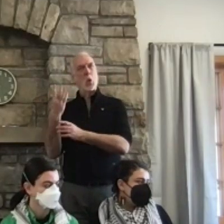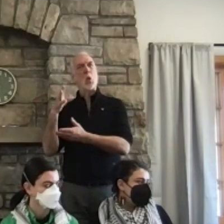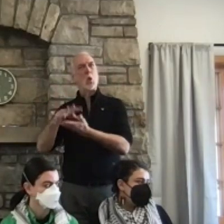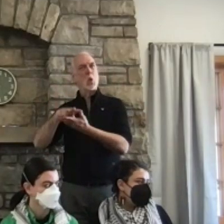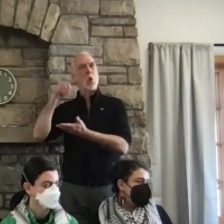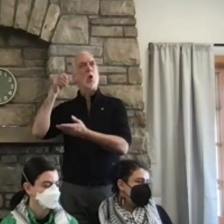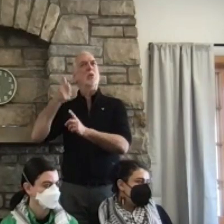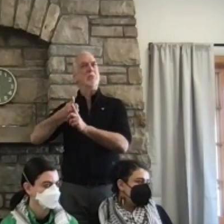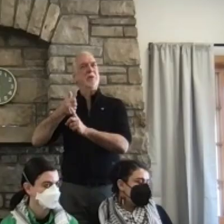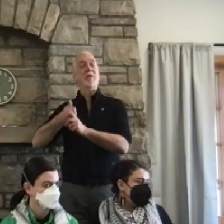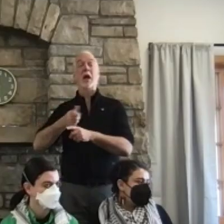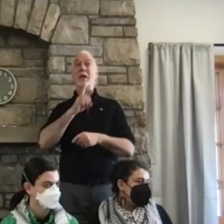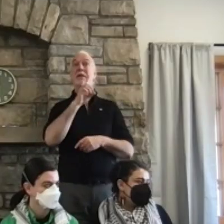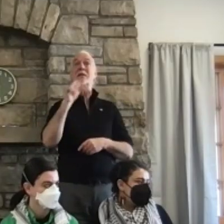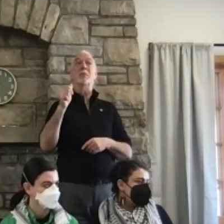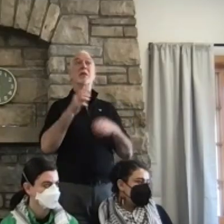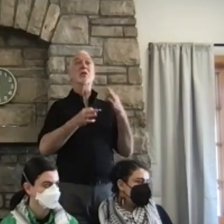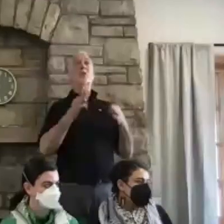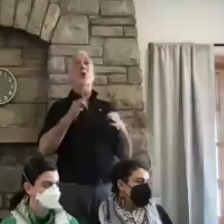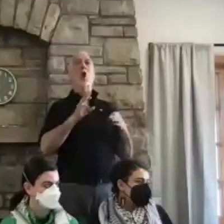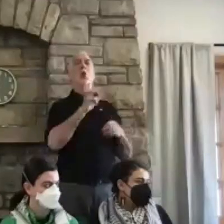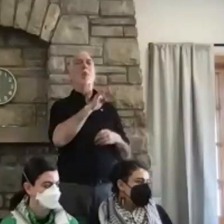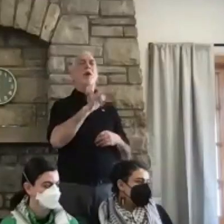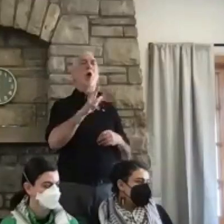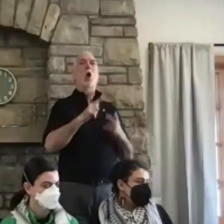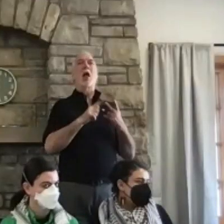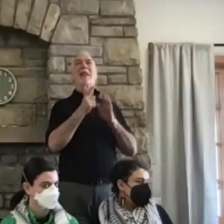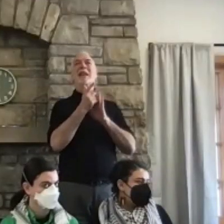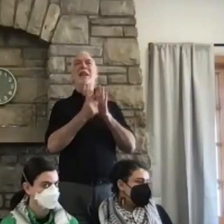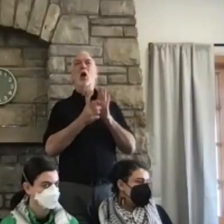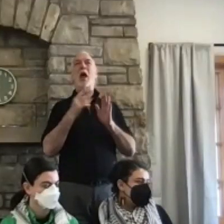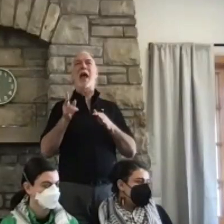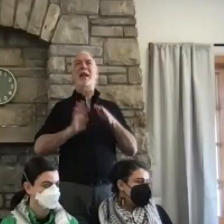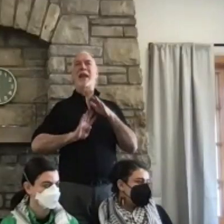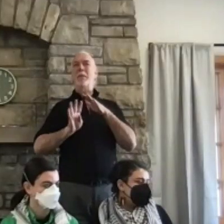Yeah, disability justice in the criminal, legal, and immigration systems.